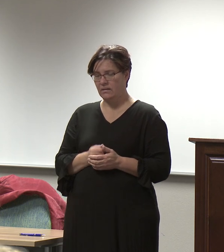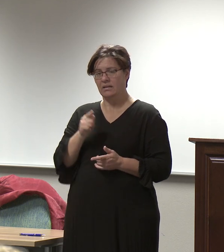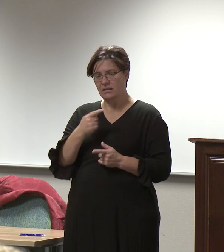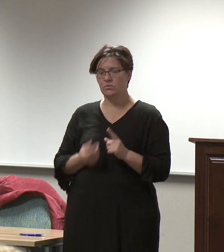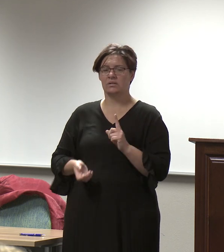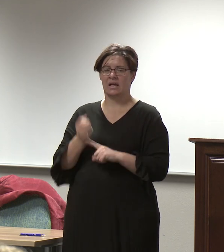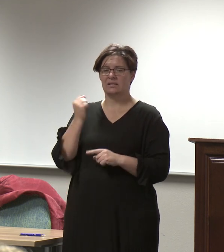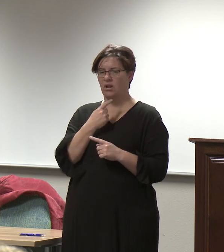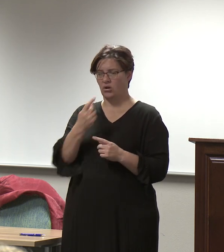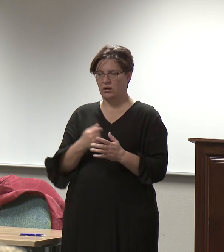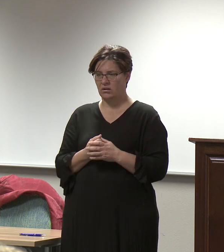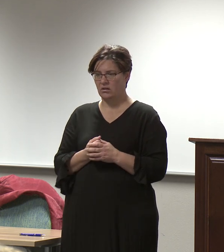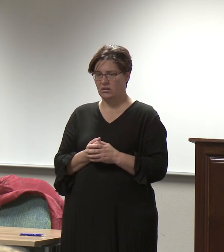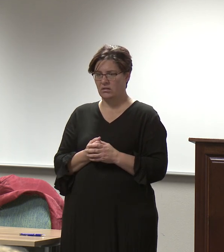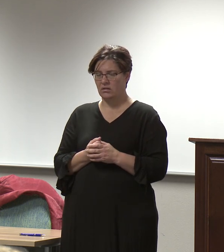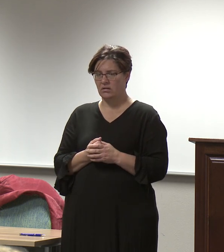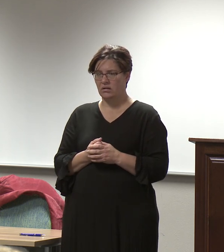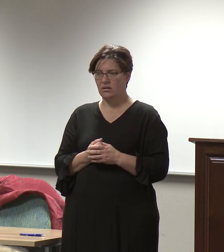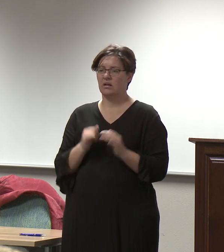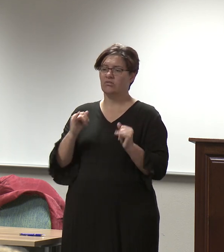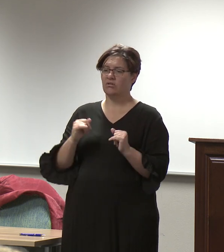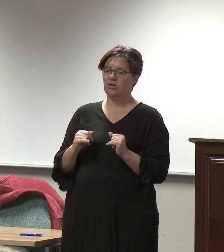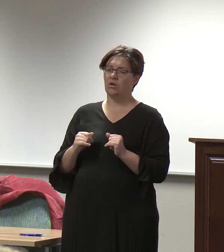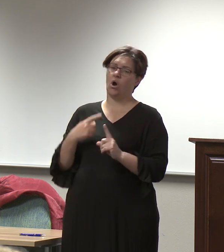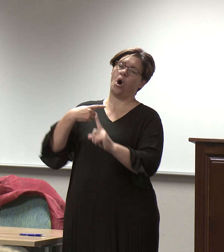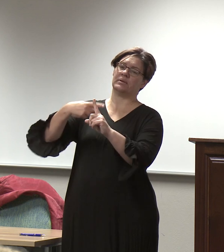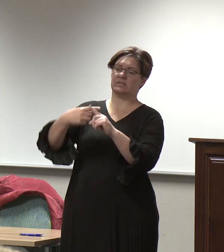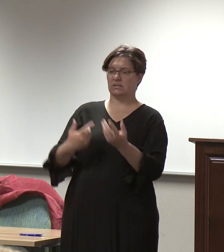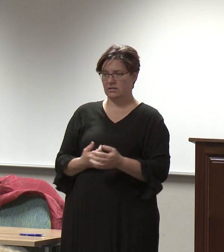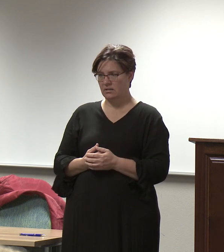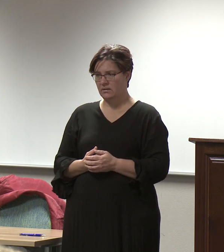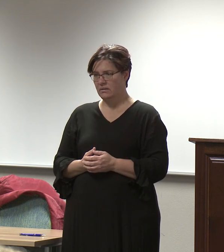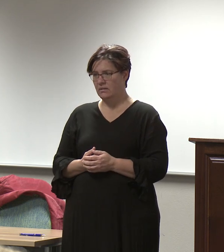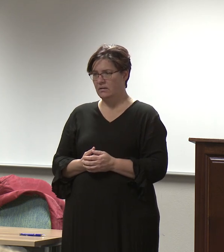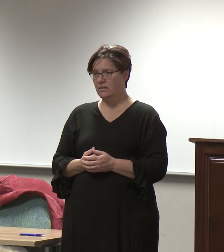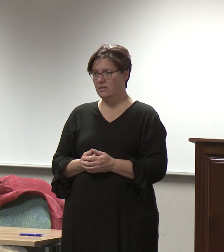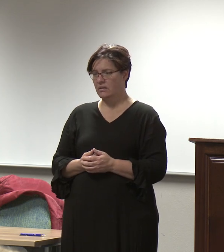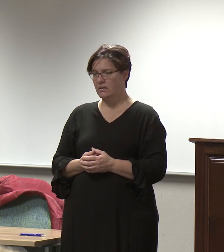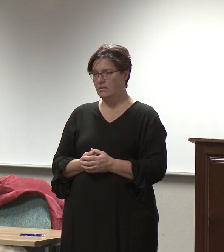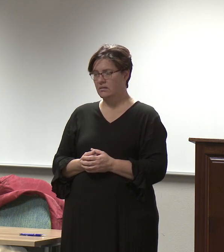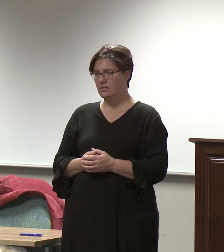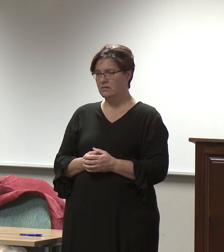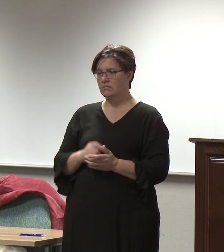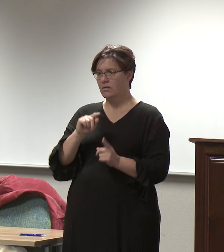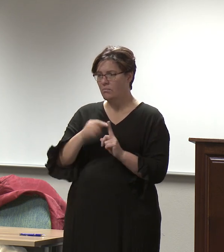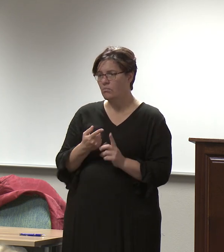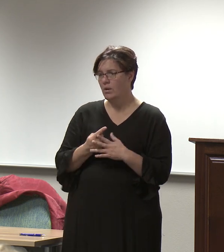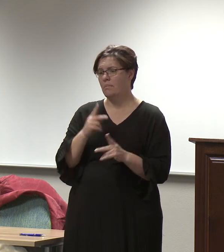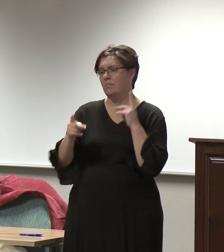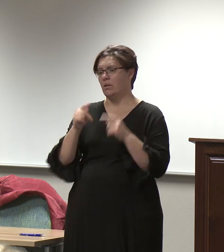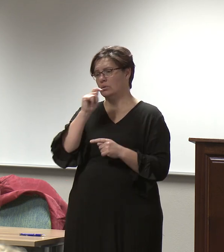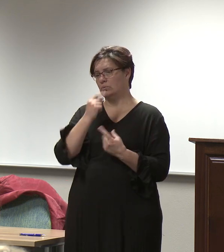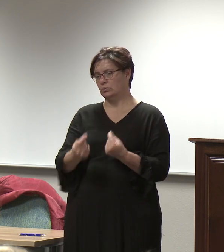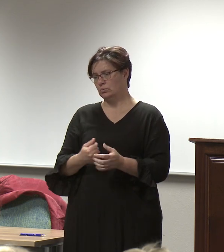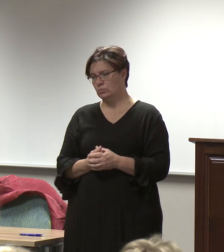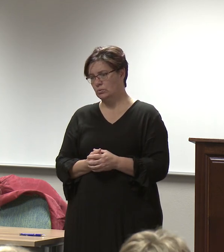us... The tragic optimism is a concept that I've been using, probably other people do, but I've been